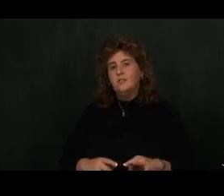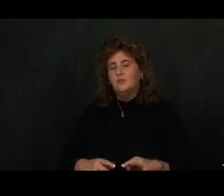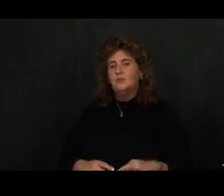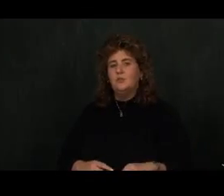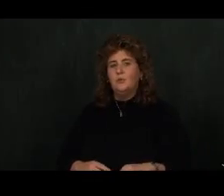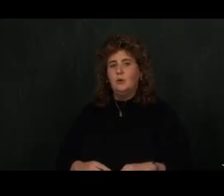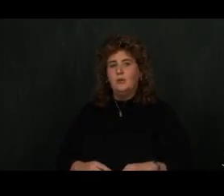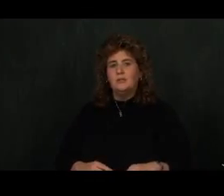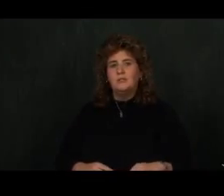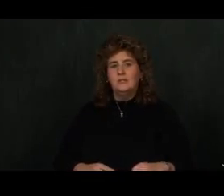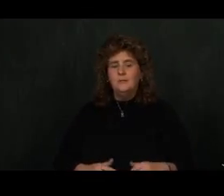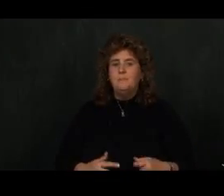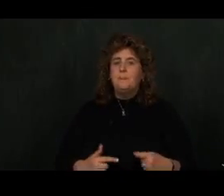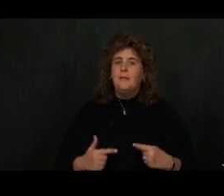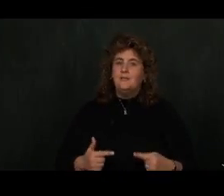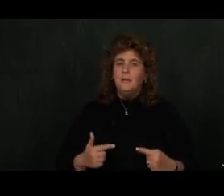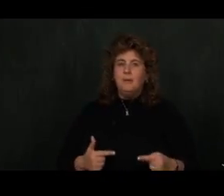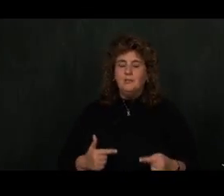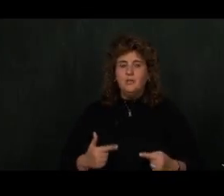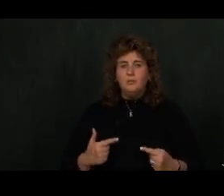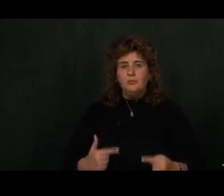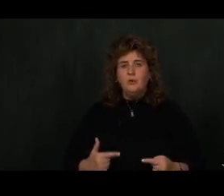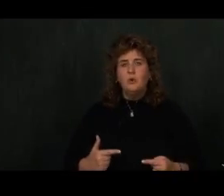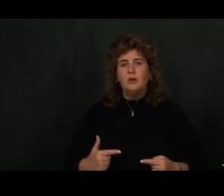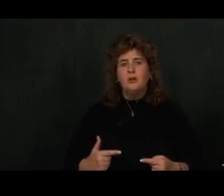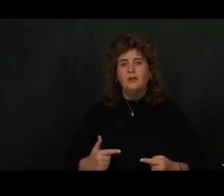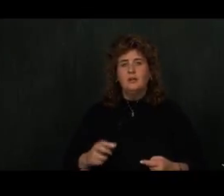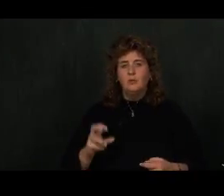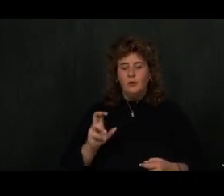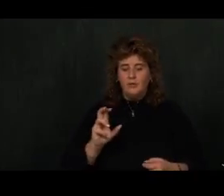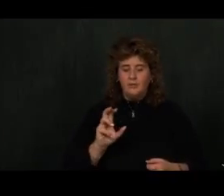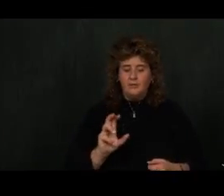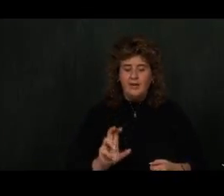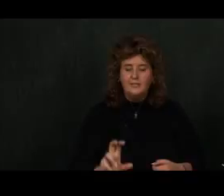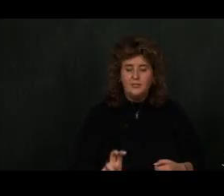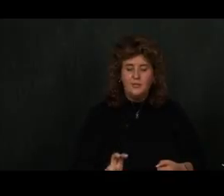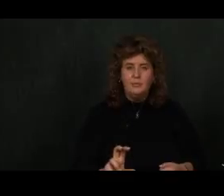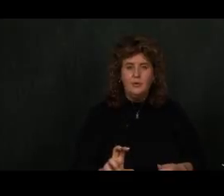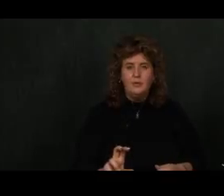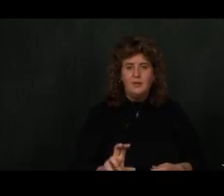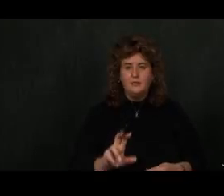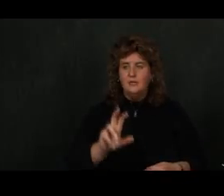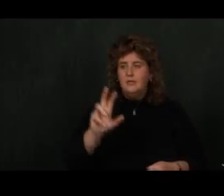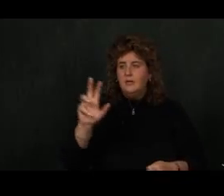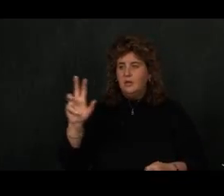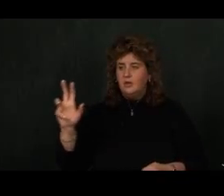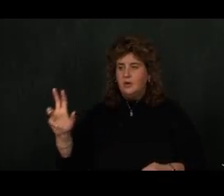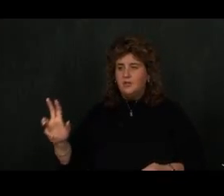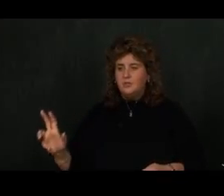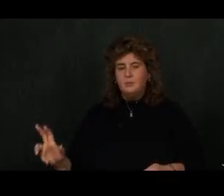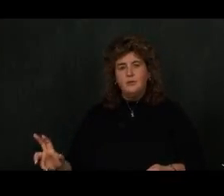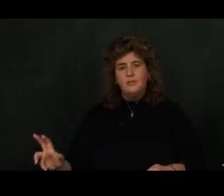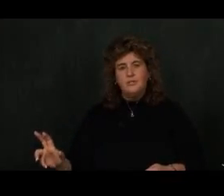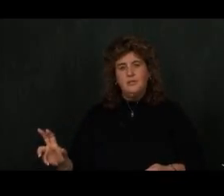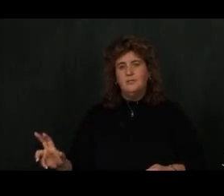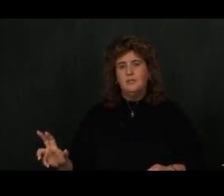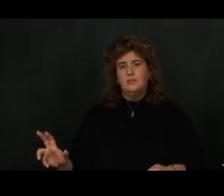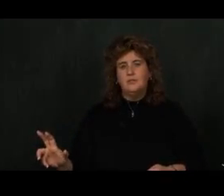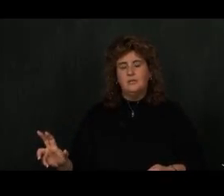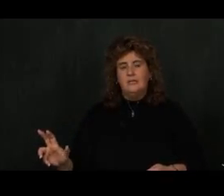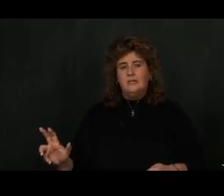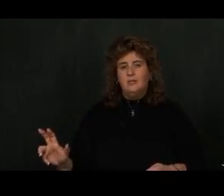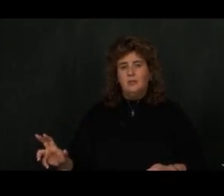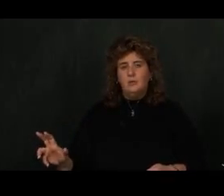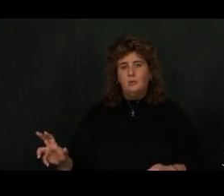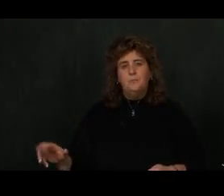as it is for Pseudomonas. As I mentioned before, with the fact that Pseudomonas can cause similar